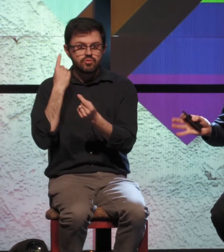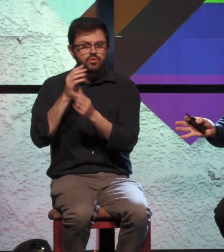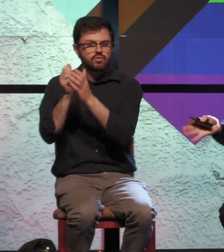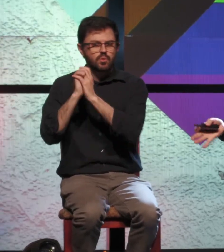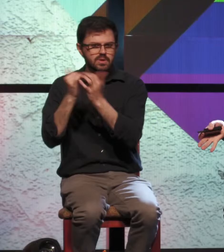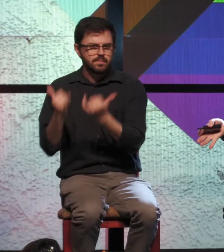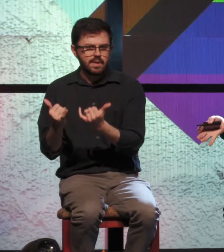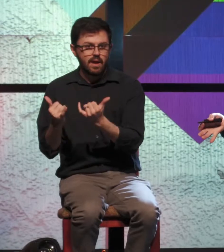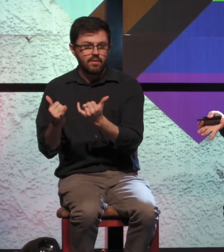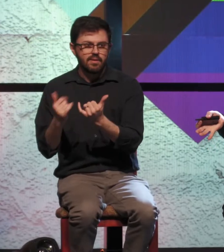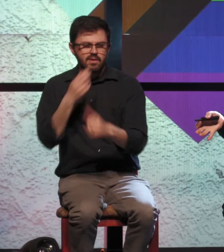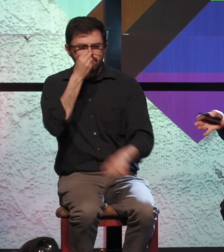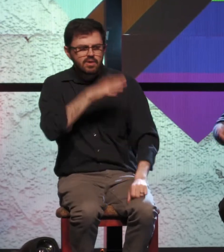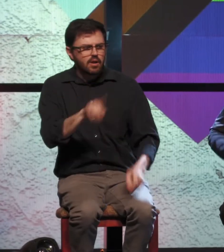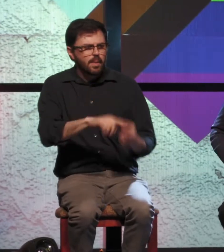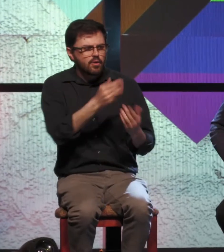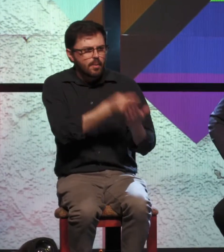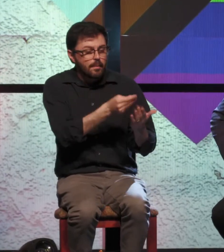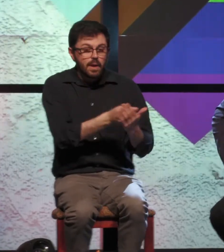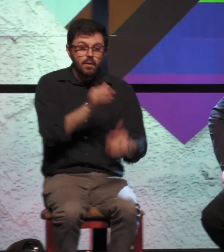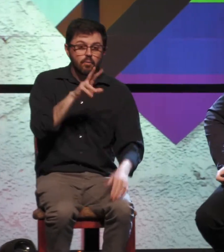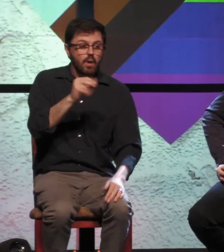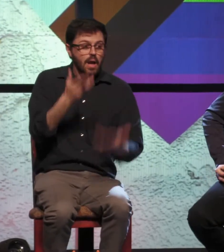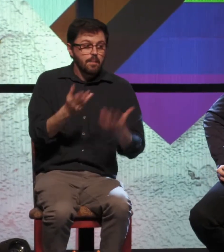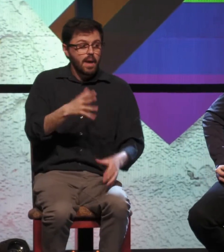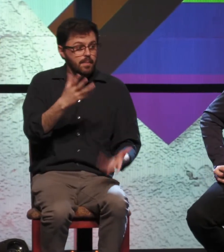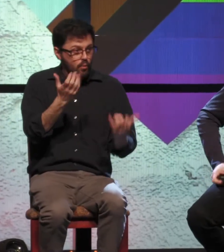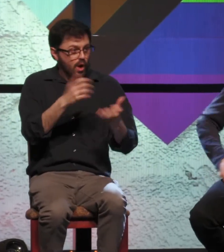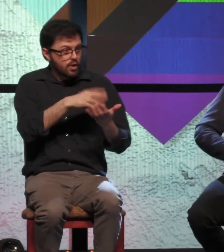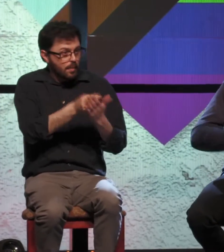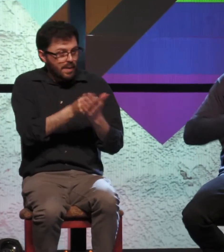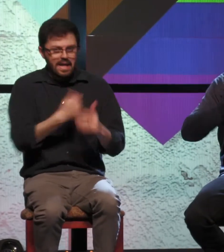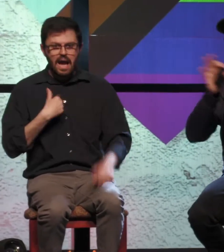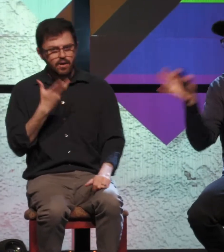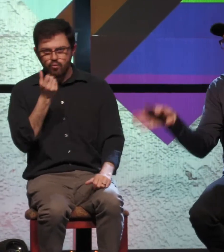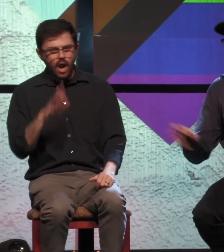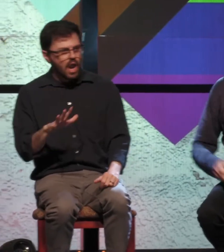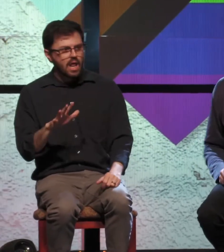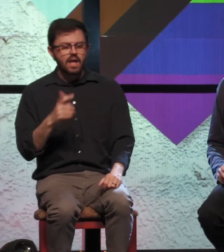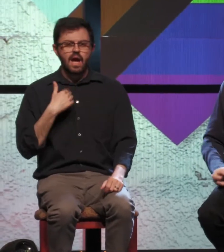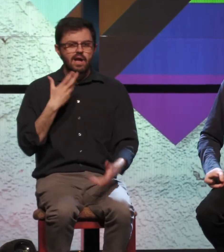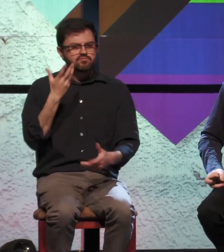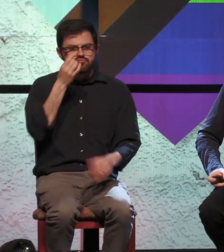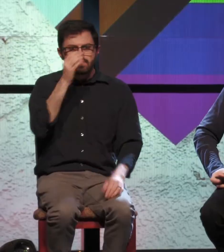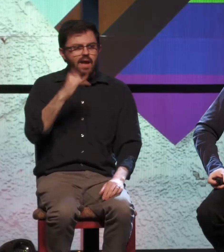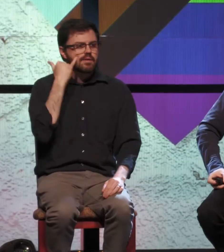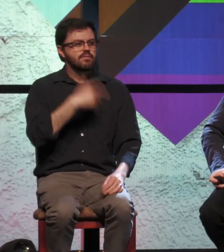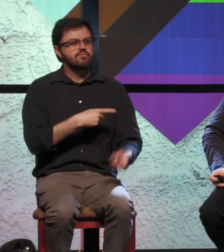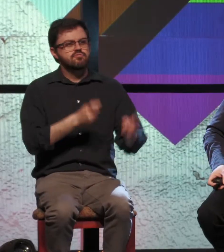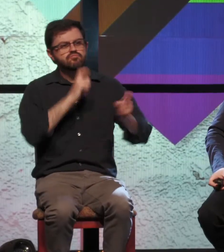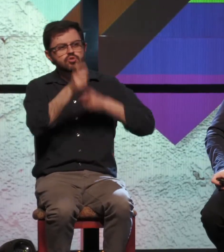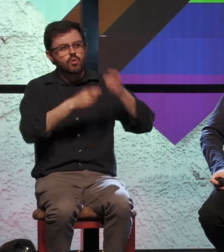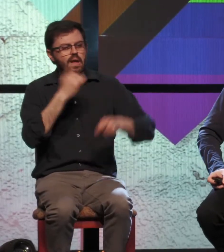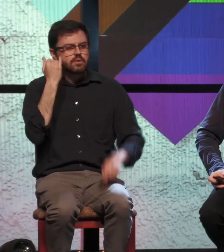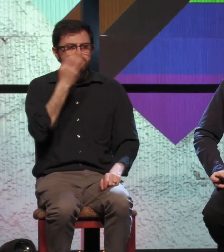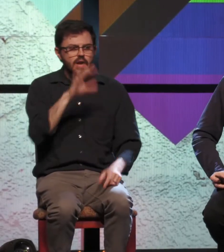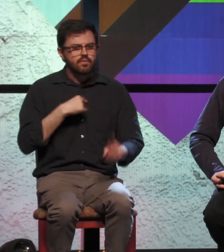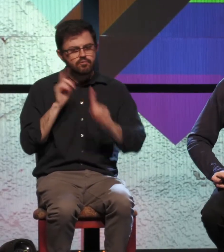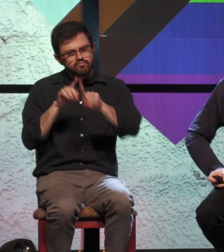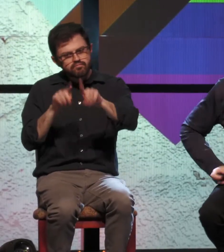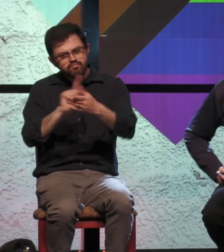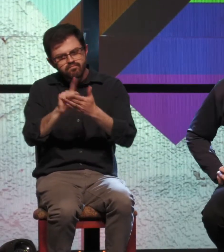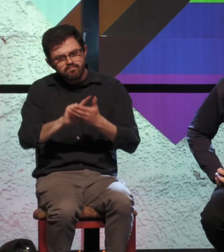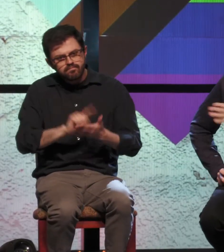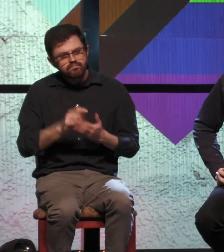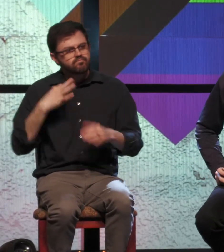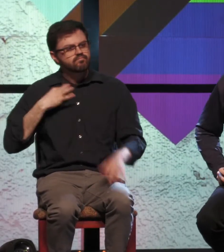don't. I don't care if you write a check for $5. I don't care if you volunteer. I don't care if you come every week. If you're there more